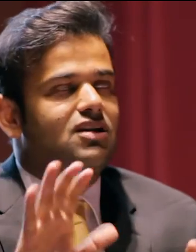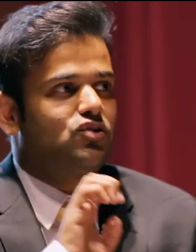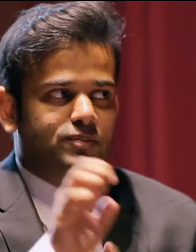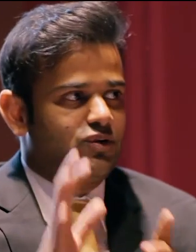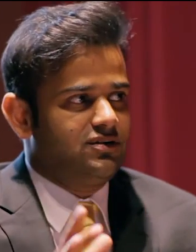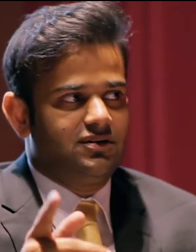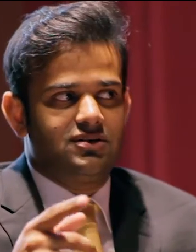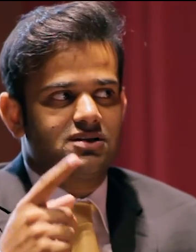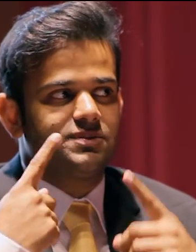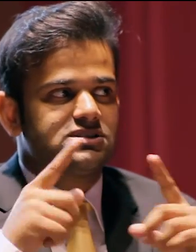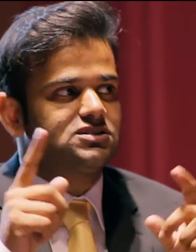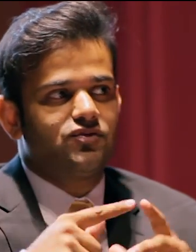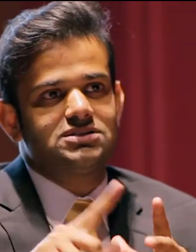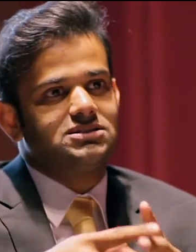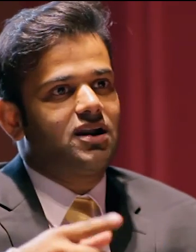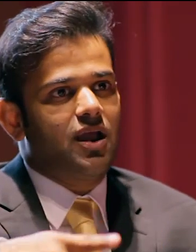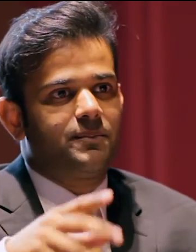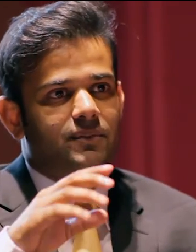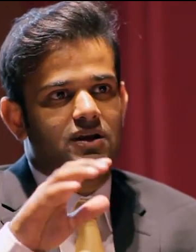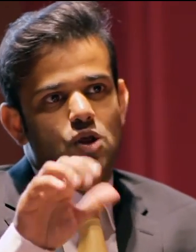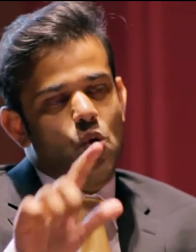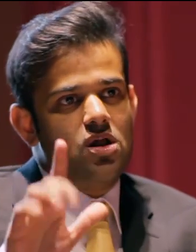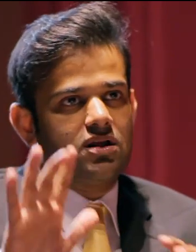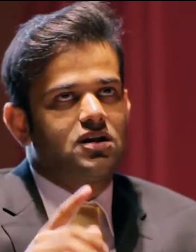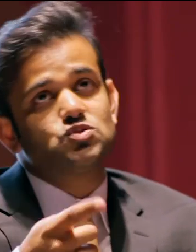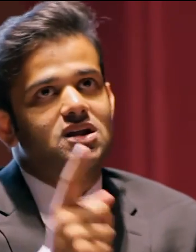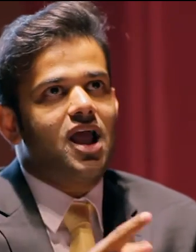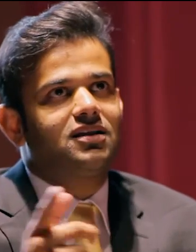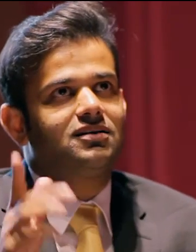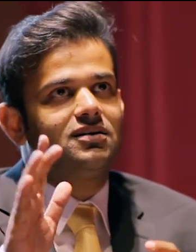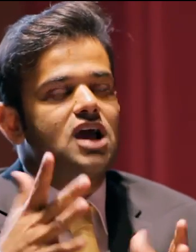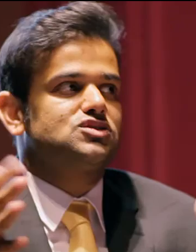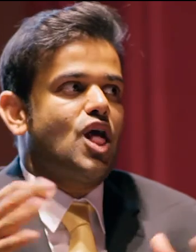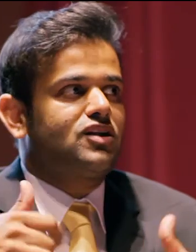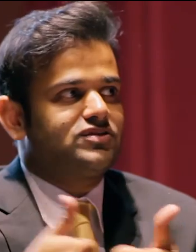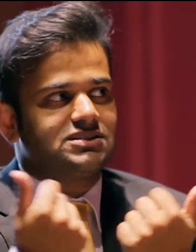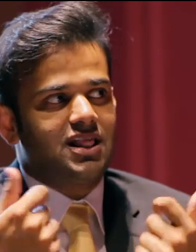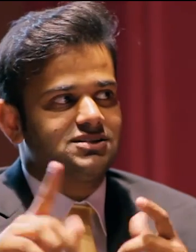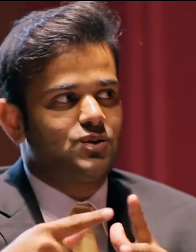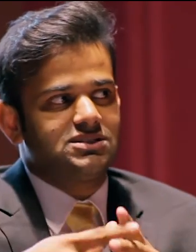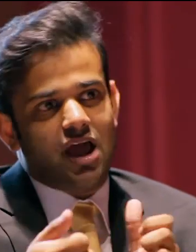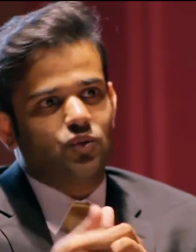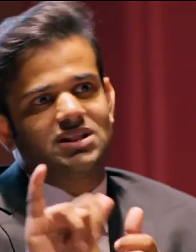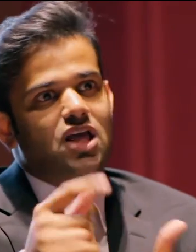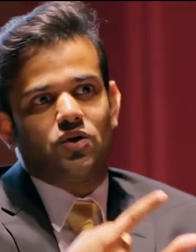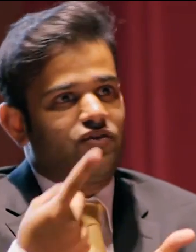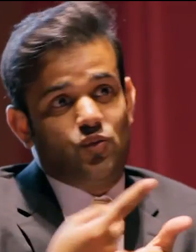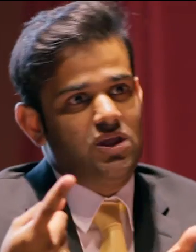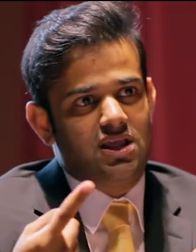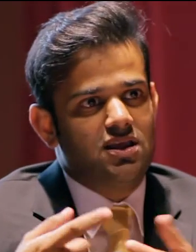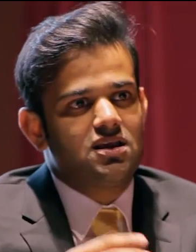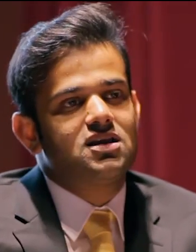Yeah, Steve Case is an awesome entrepreneur whose his success in starting AOL. You're correct. All the challenges